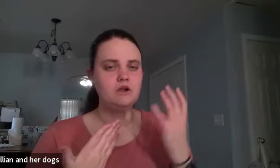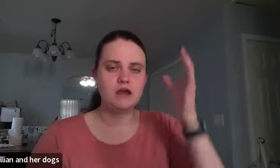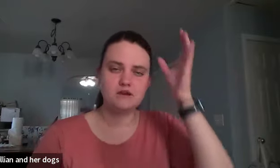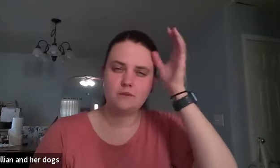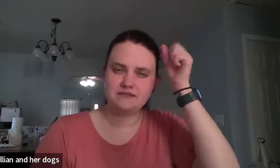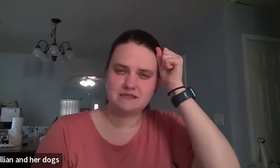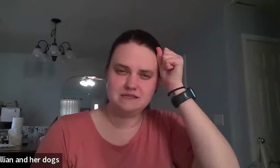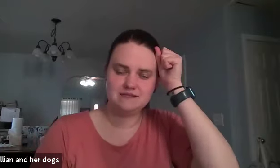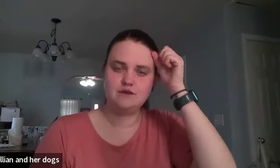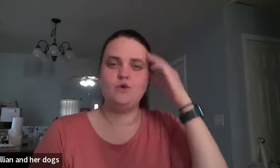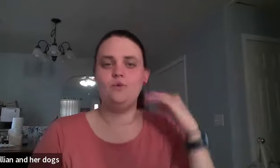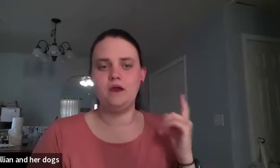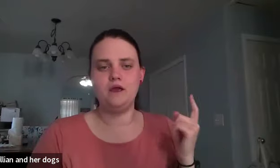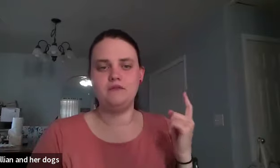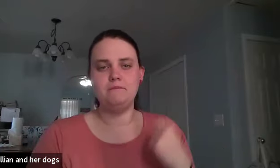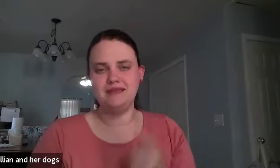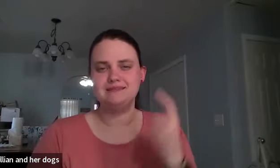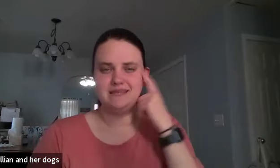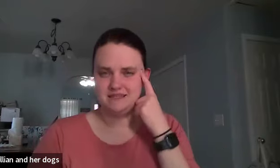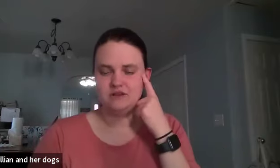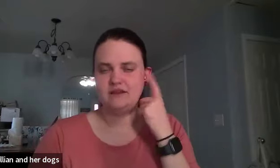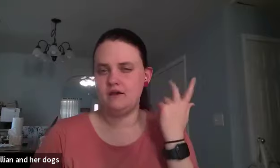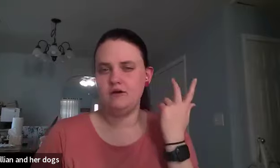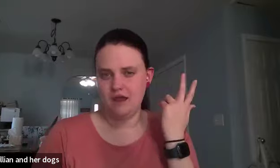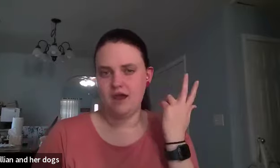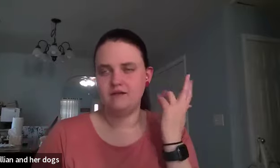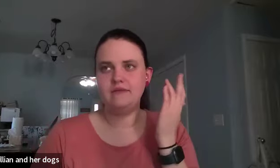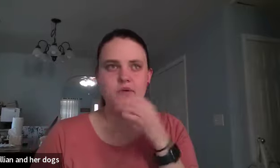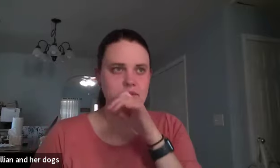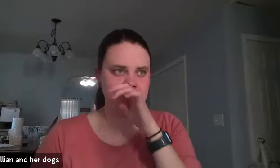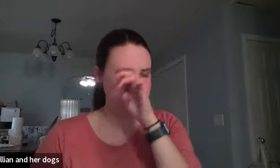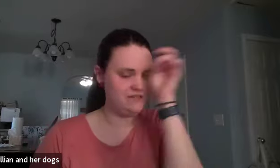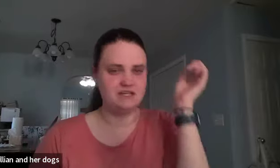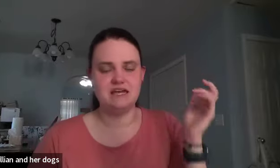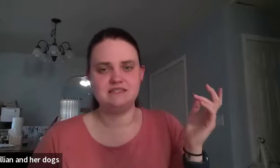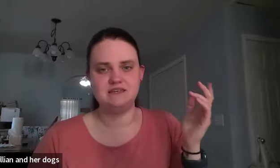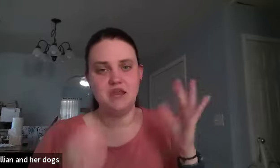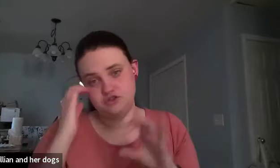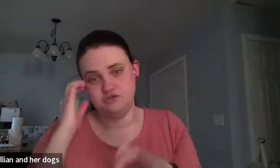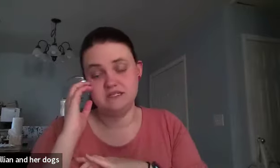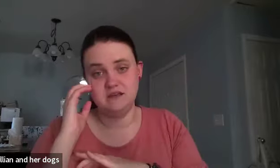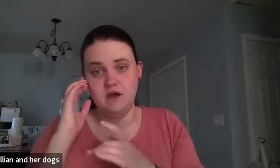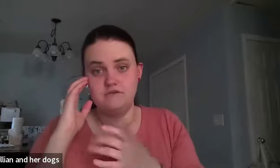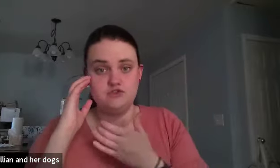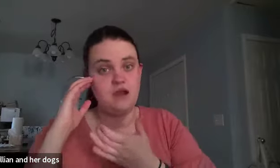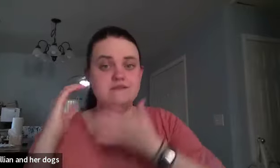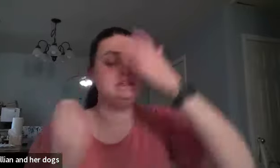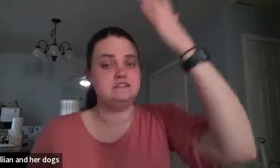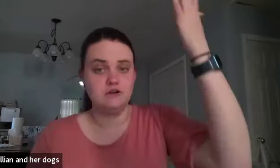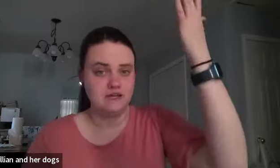are kind of common sense where they make sense. You're like, oh yeah, that would make sense because that's the characteristic of a giraffe is its long